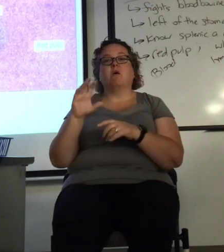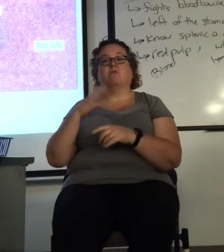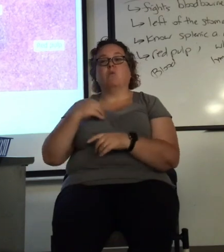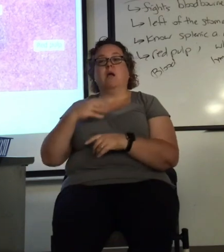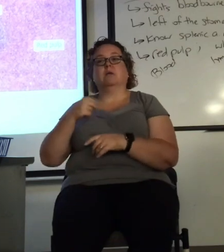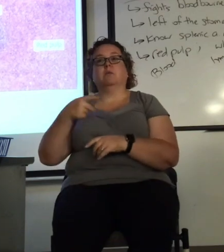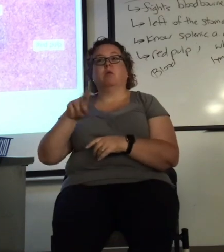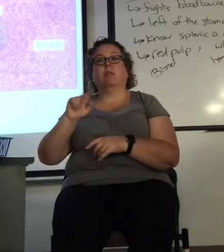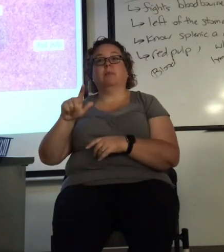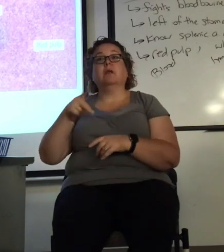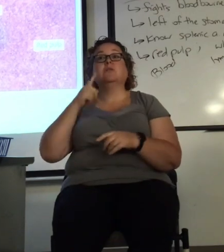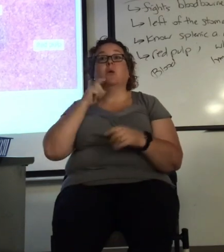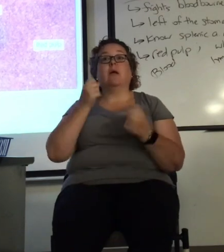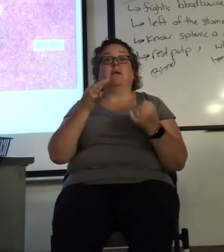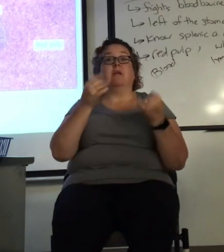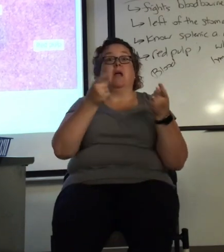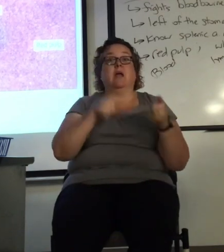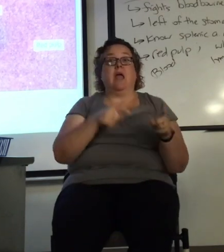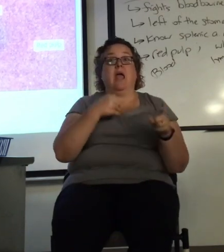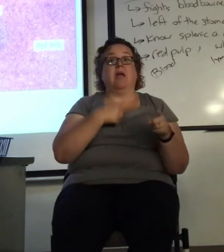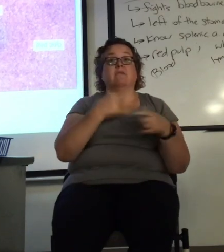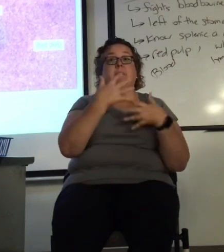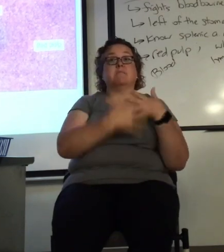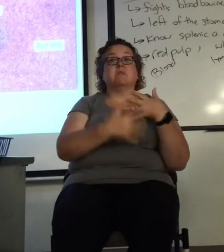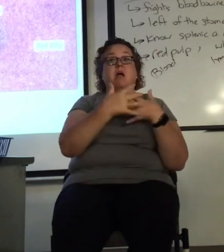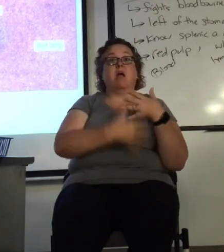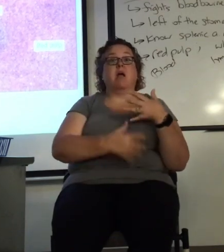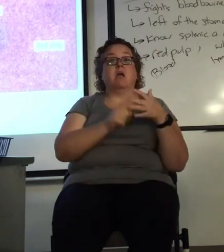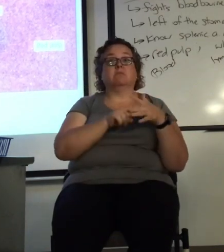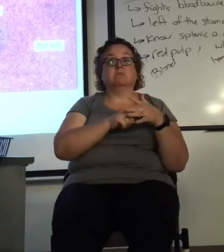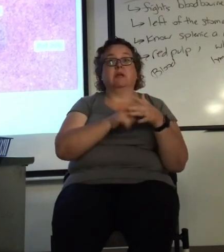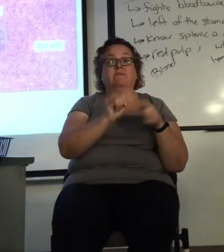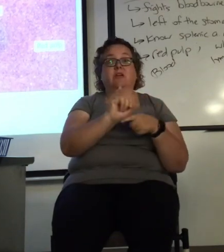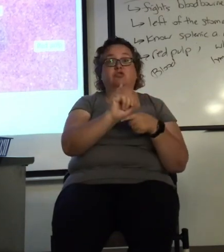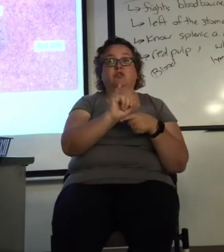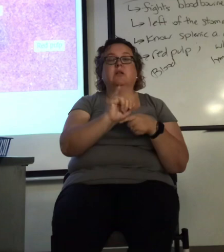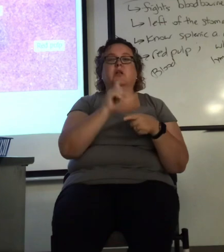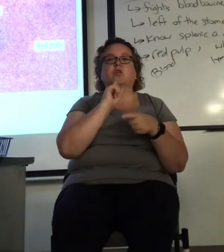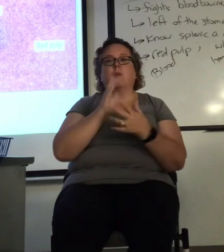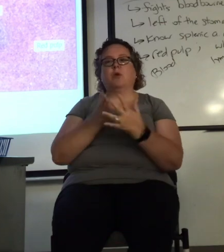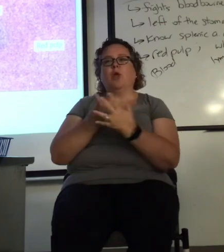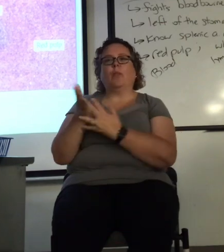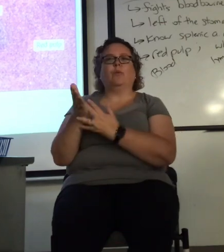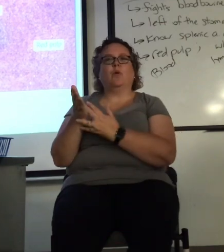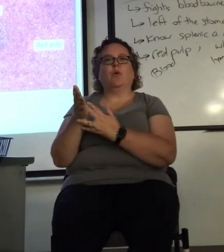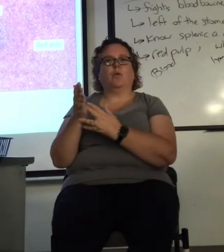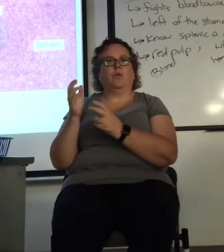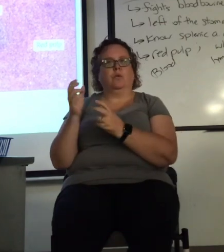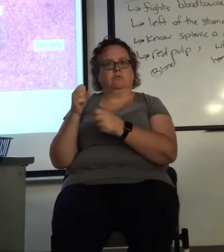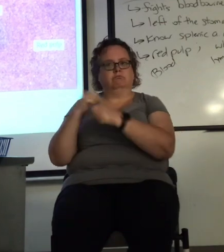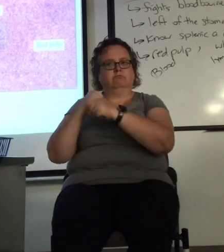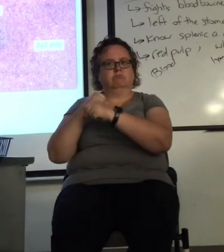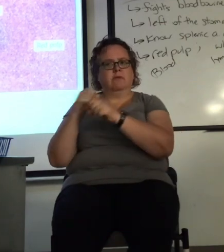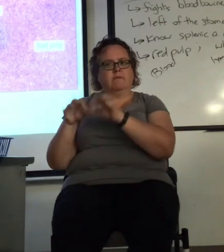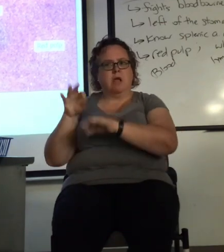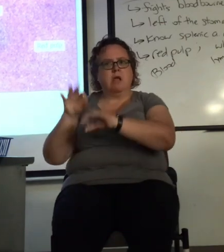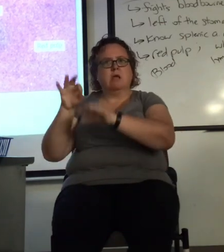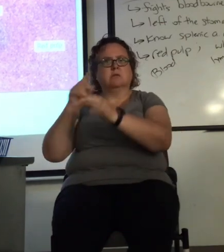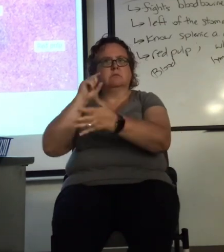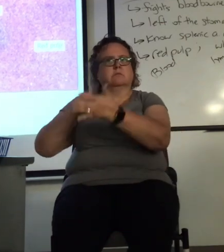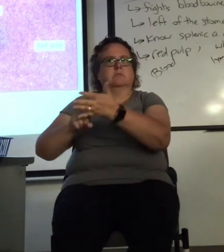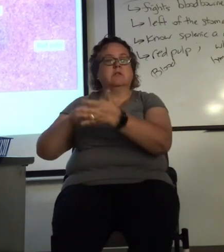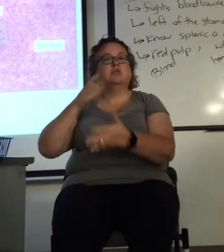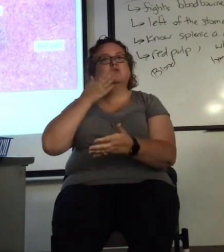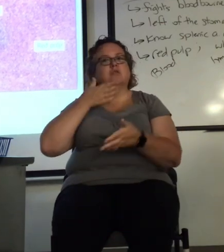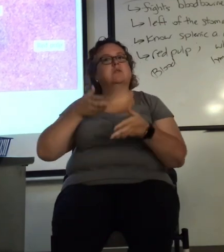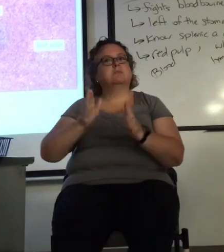blood-borne infection, it's like, again, you're putting it through the gauntlet. I don't know why I'm using that term, but there's a good chance you'll find it in